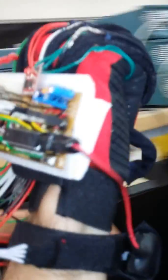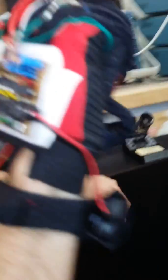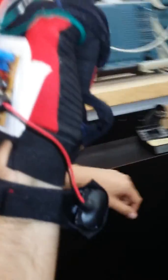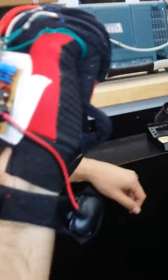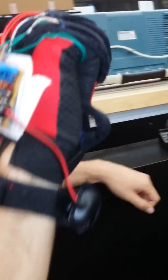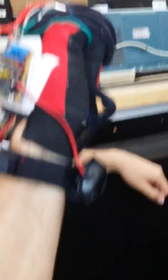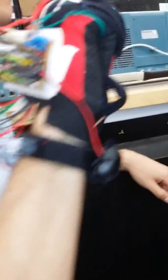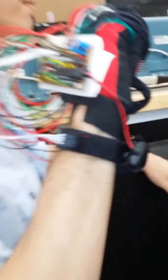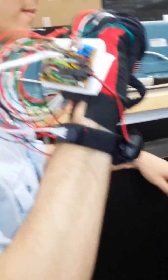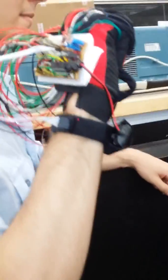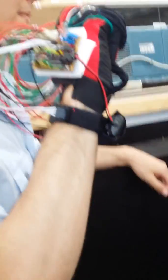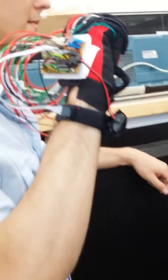Yeah.